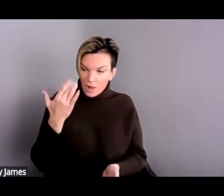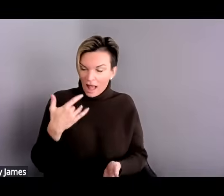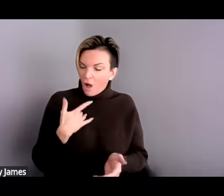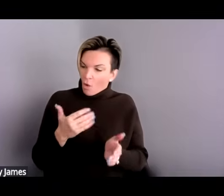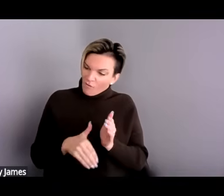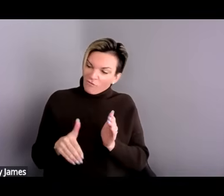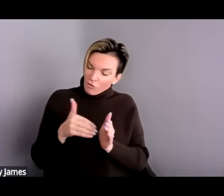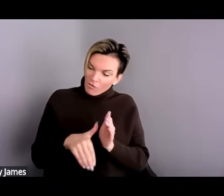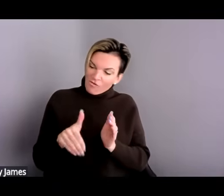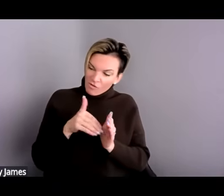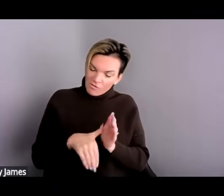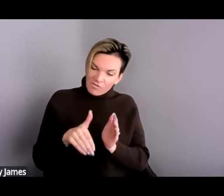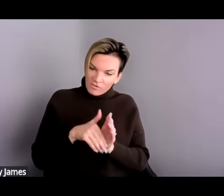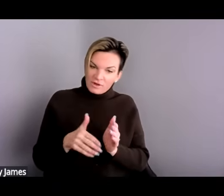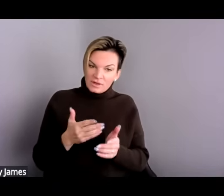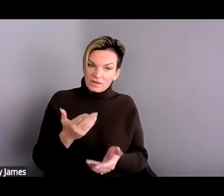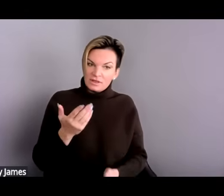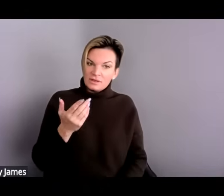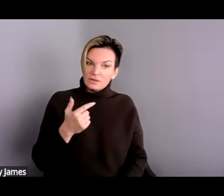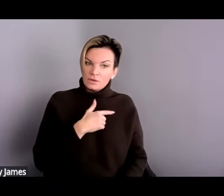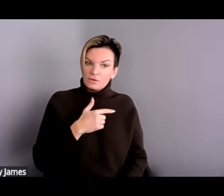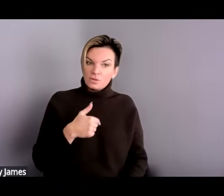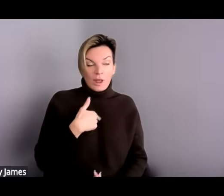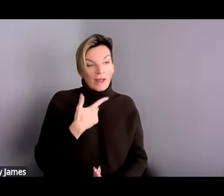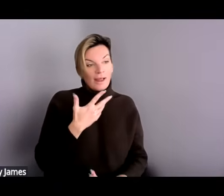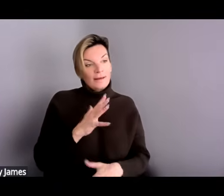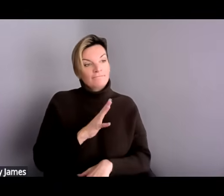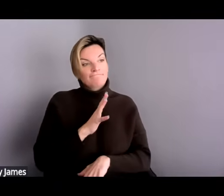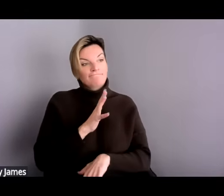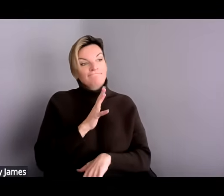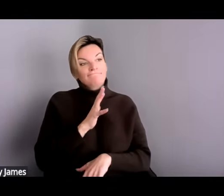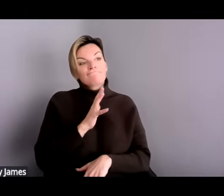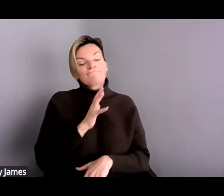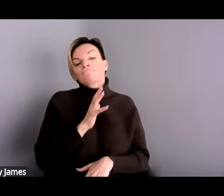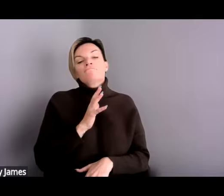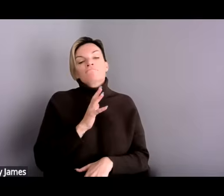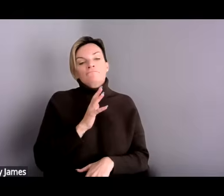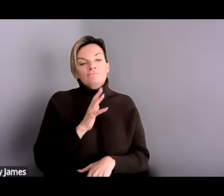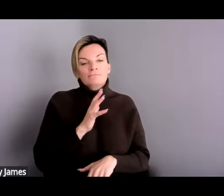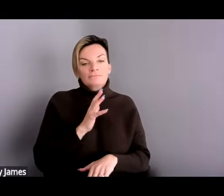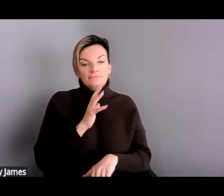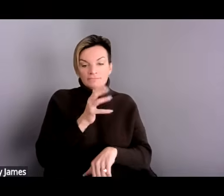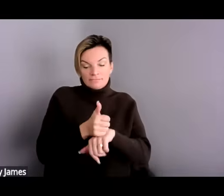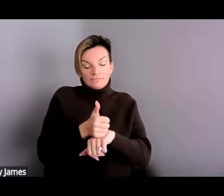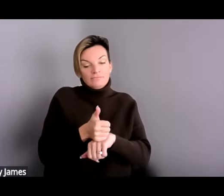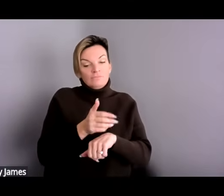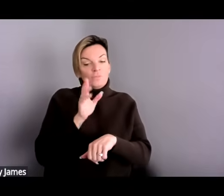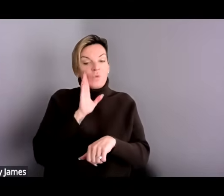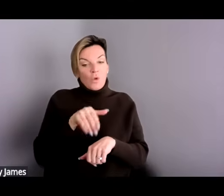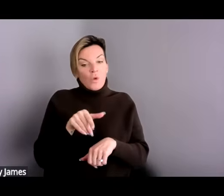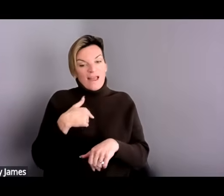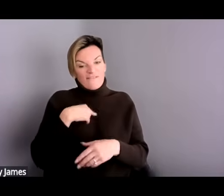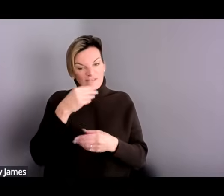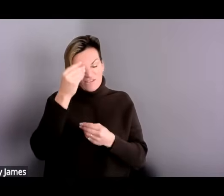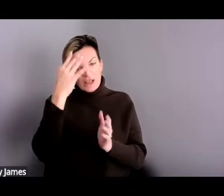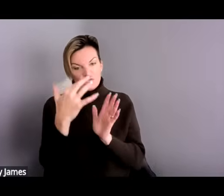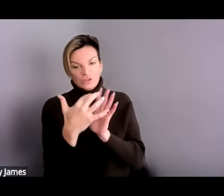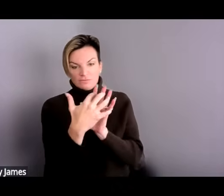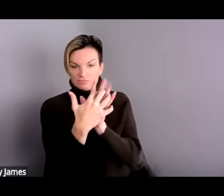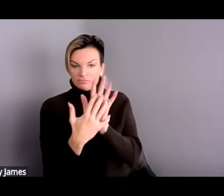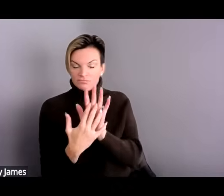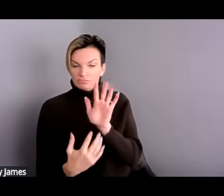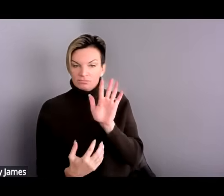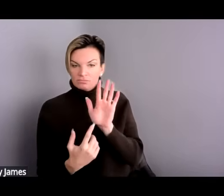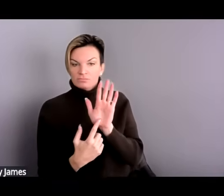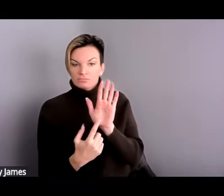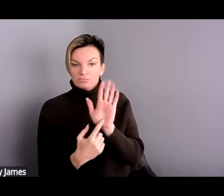setting things up that there's information that we have in this procedure for circulators that's important to a